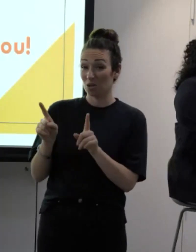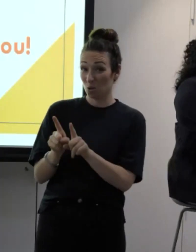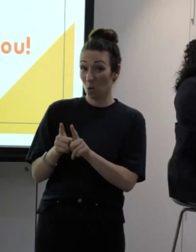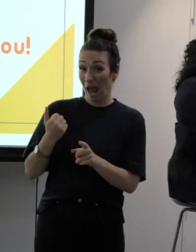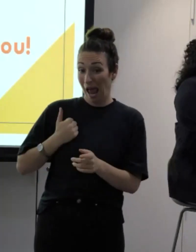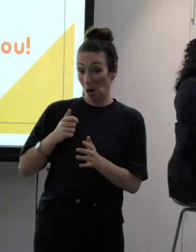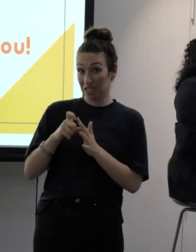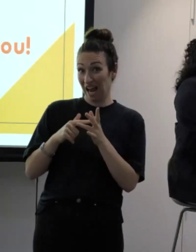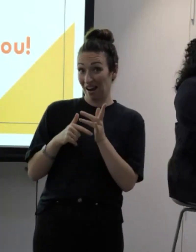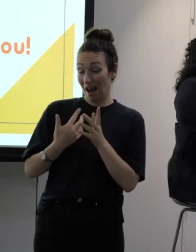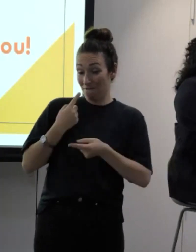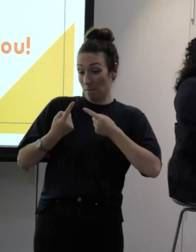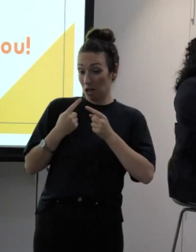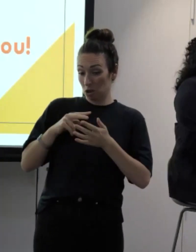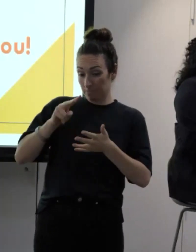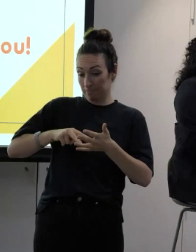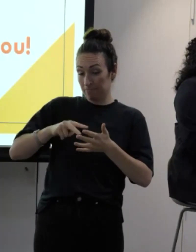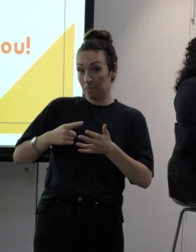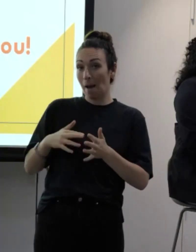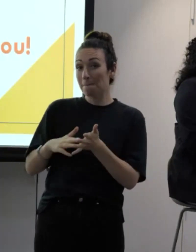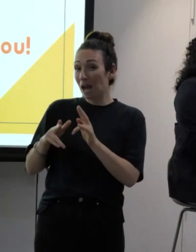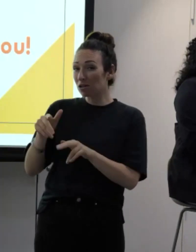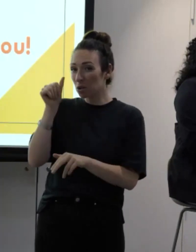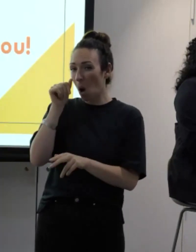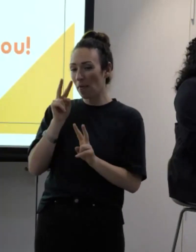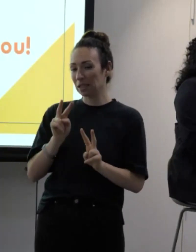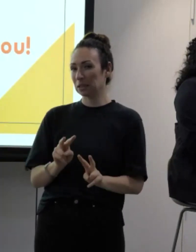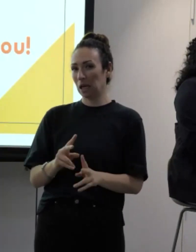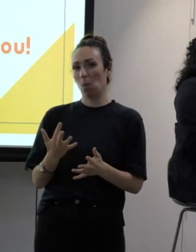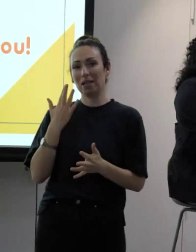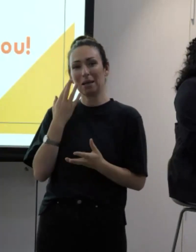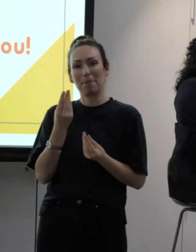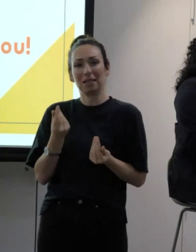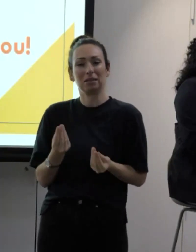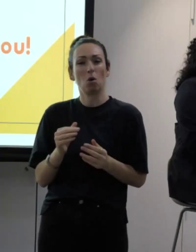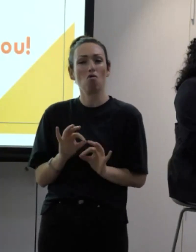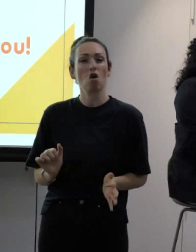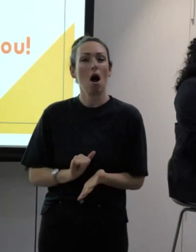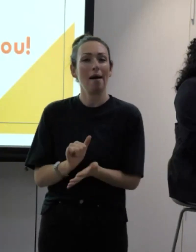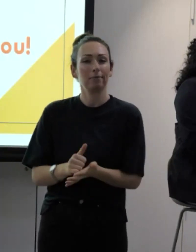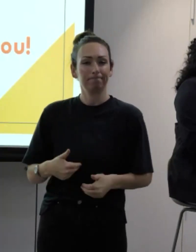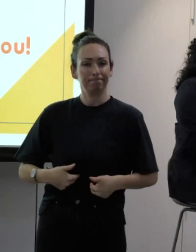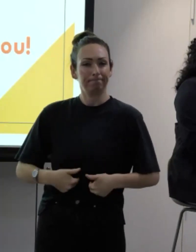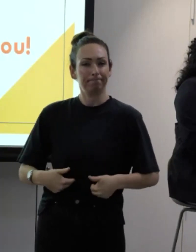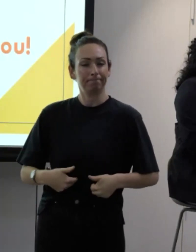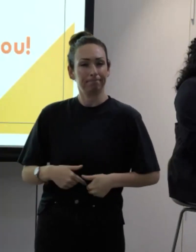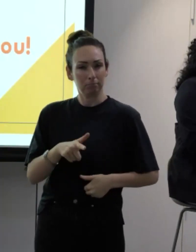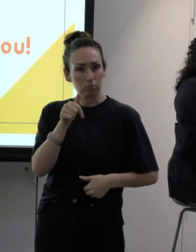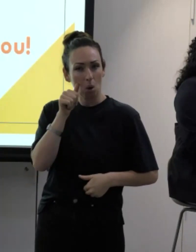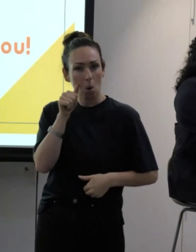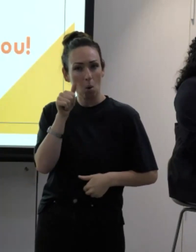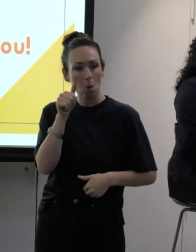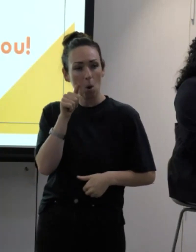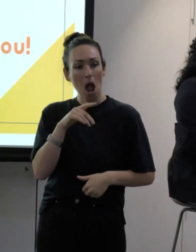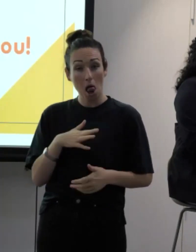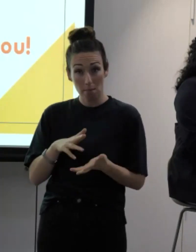is that parents know when something is off, and that gut instinct as a parent should